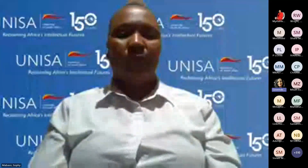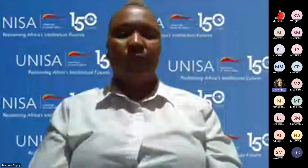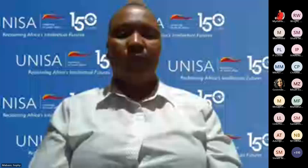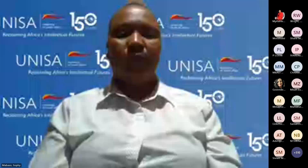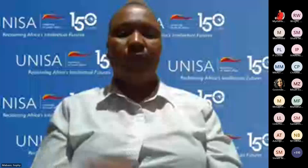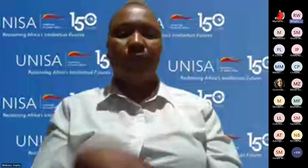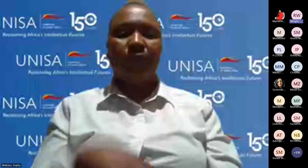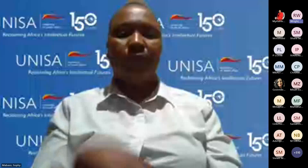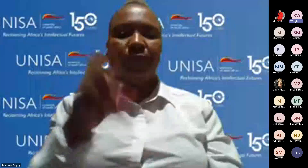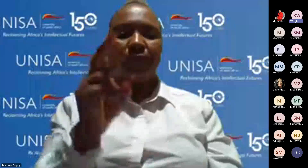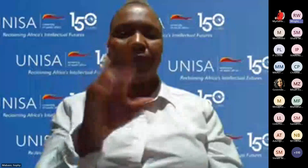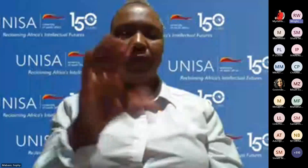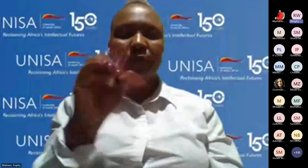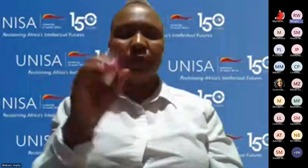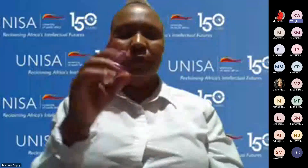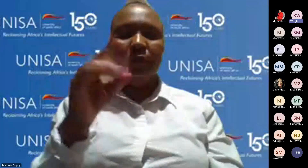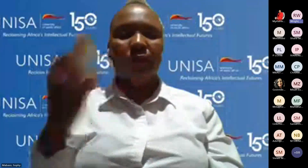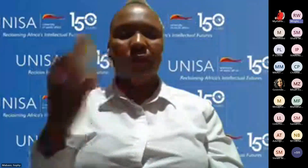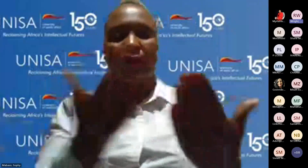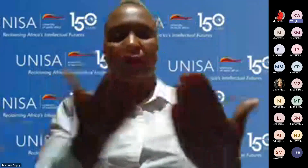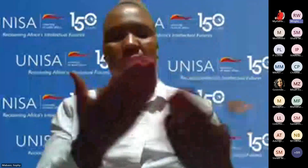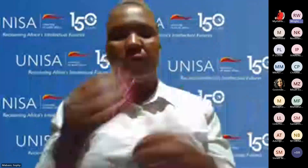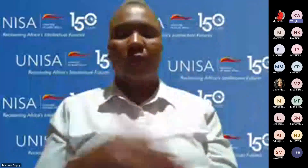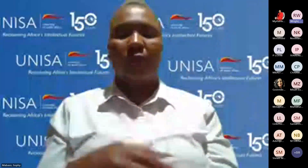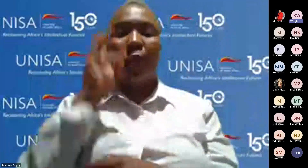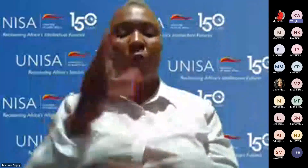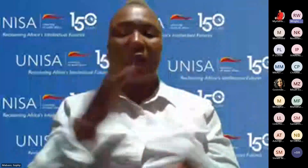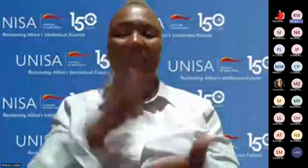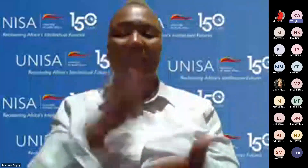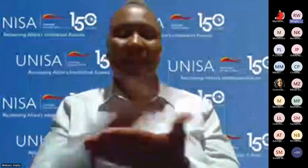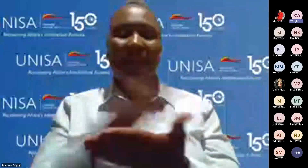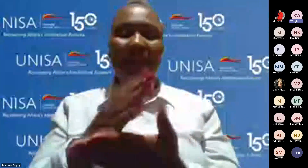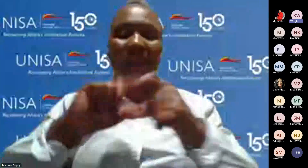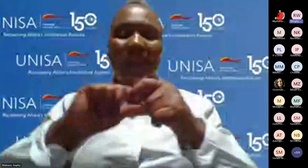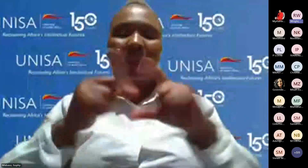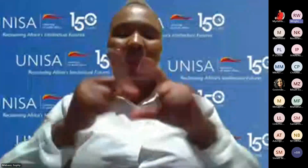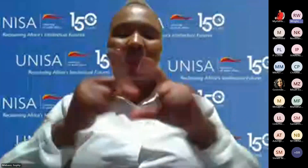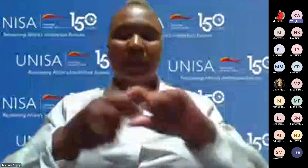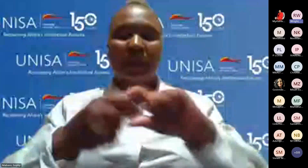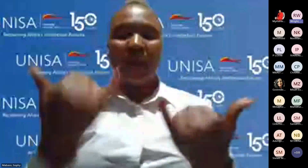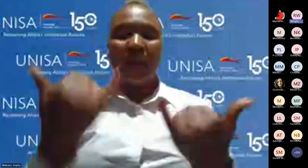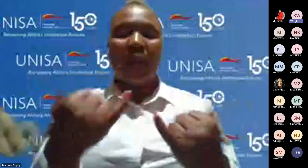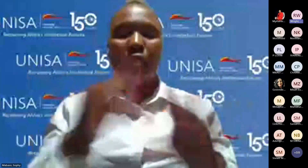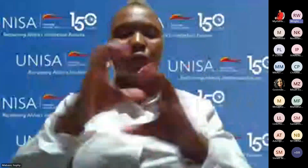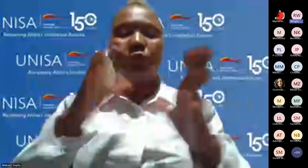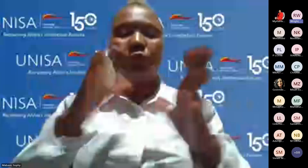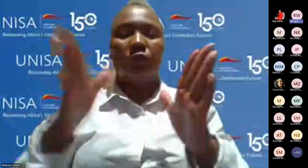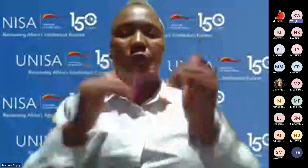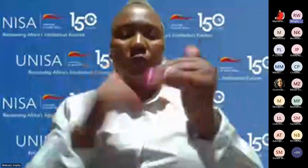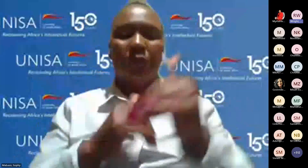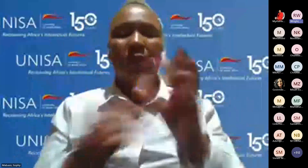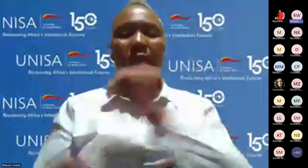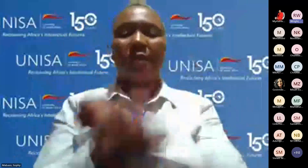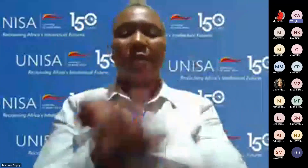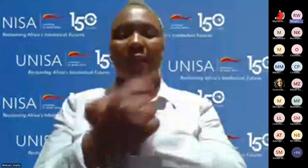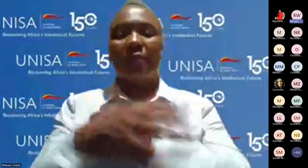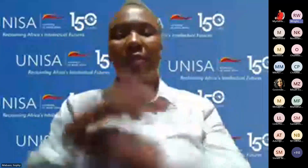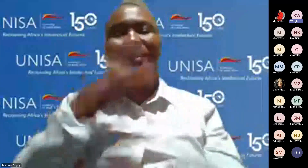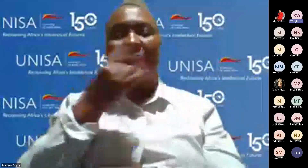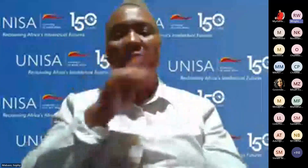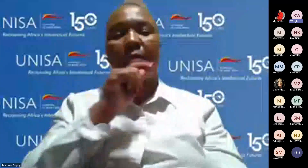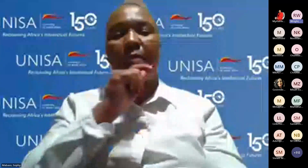Richard? Hi, we will share the link in the chat now to our session that we will be having on Saturday